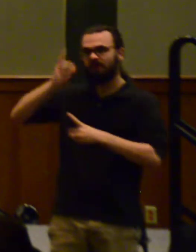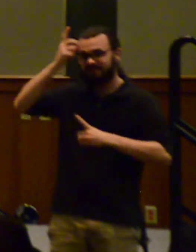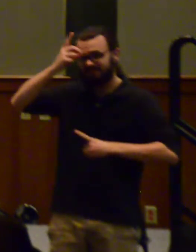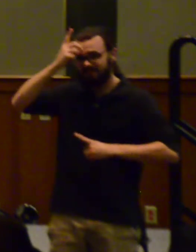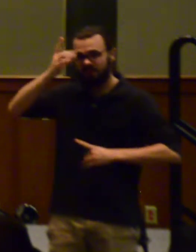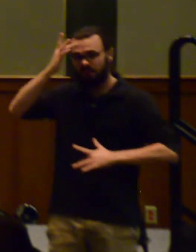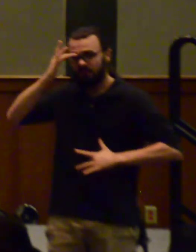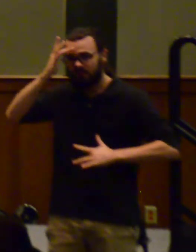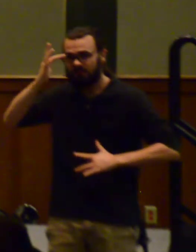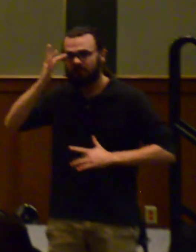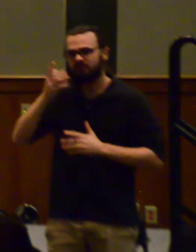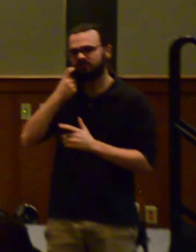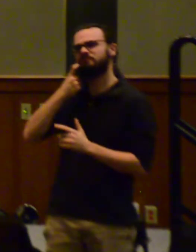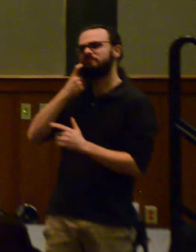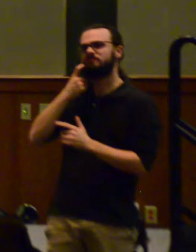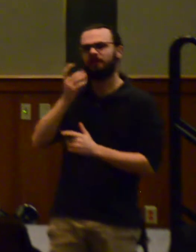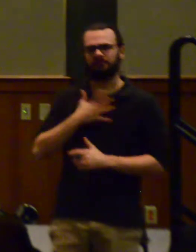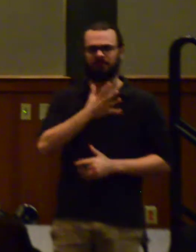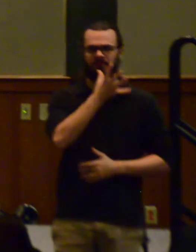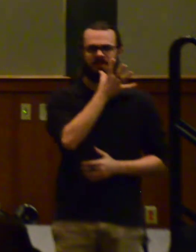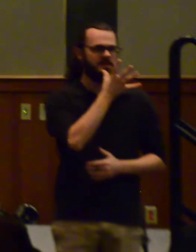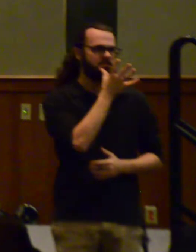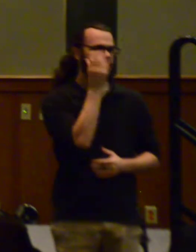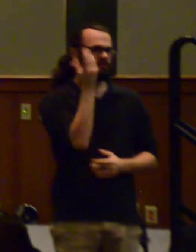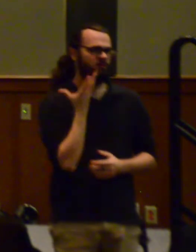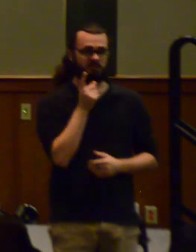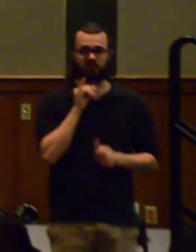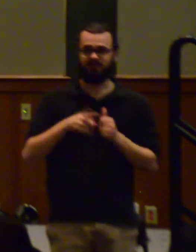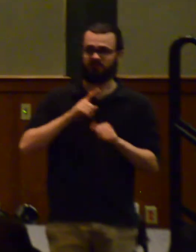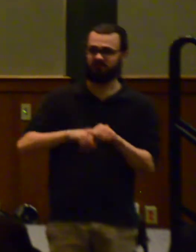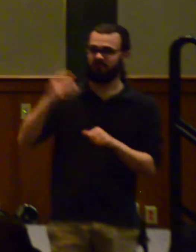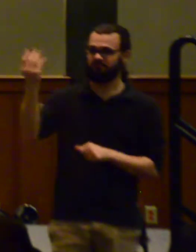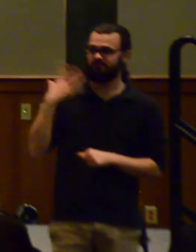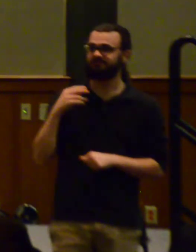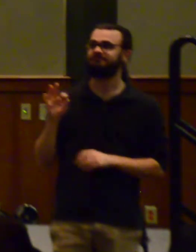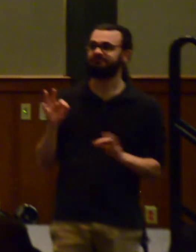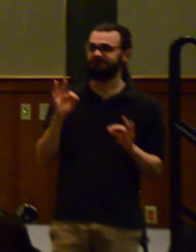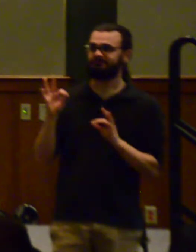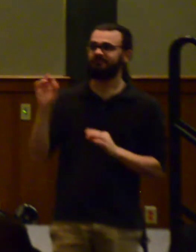told me that. And honestly, I didn't really believe her when she first told me that.